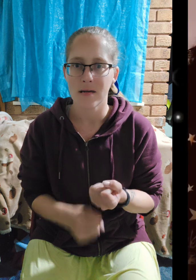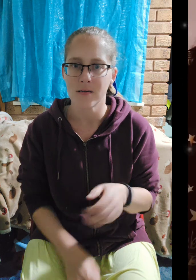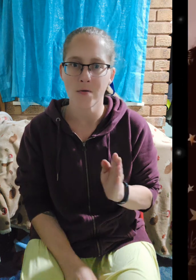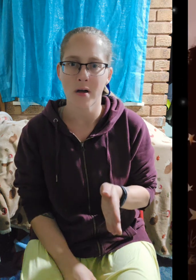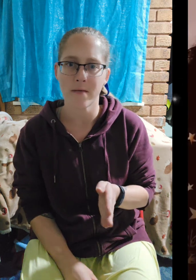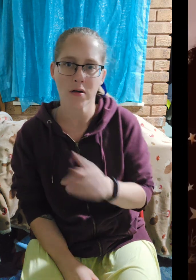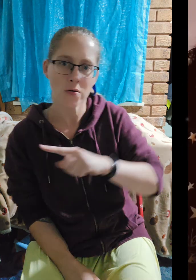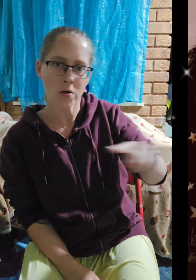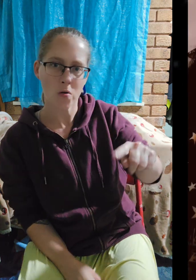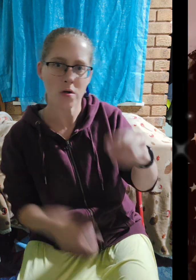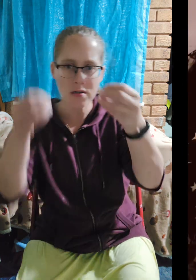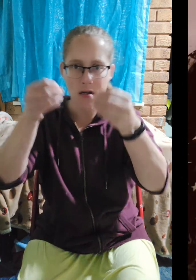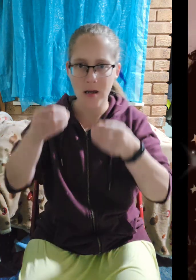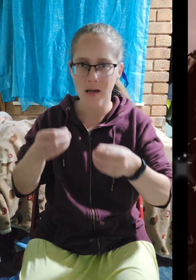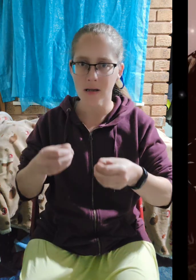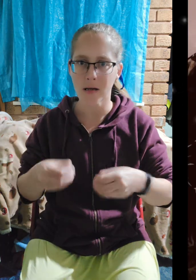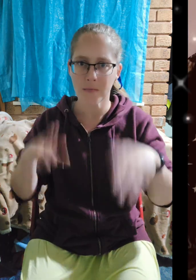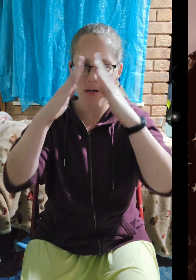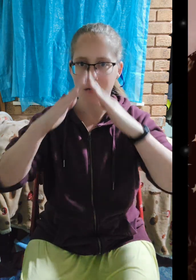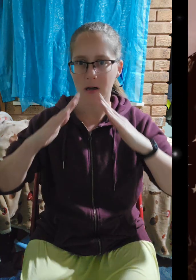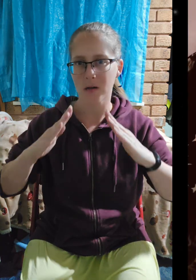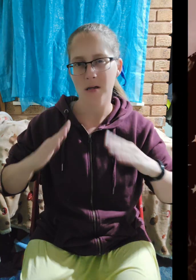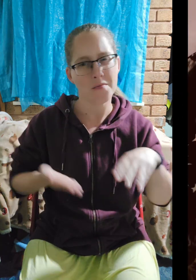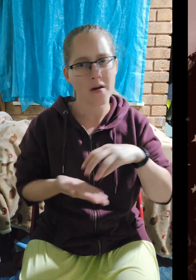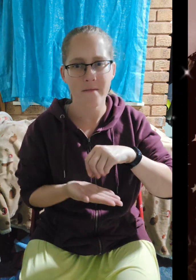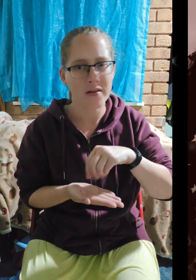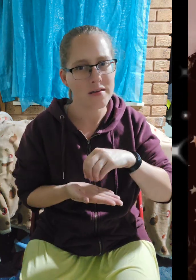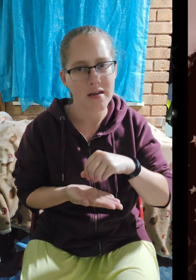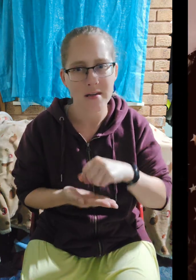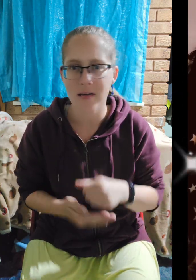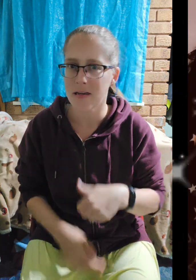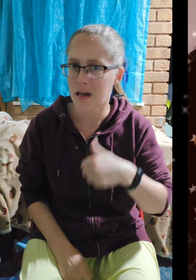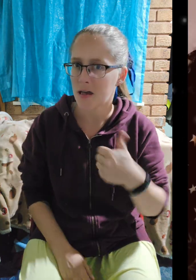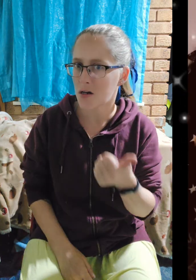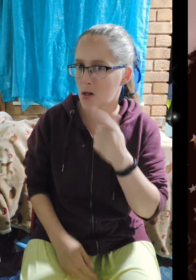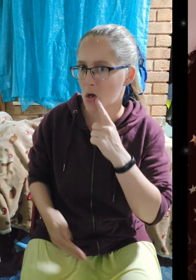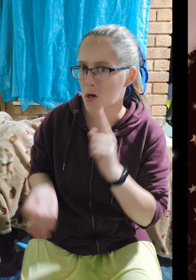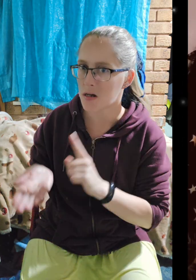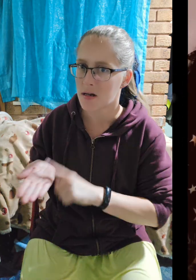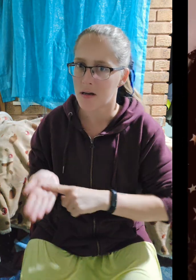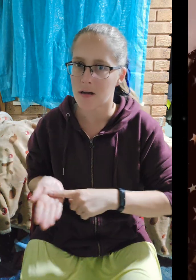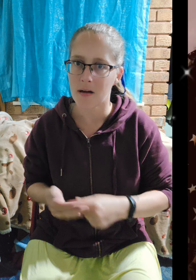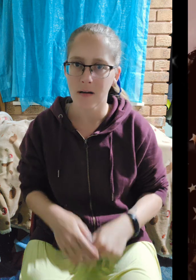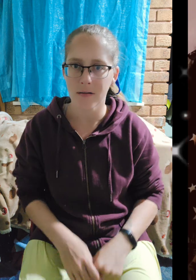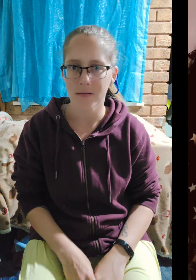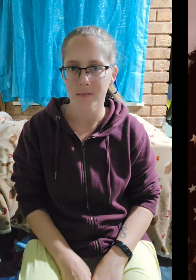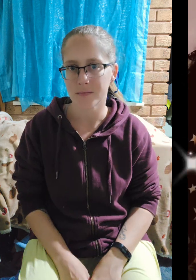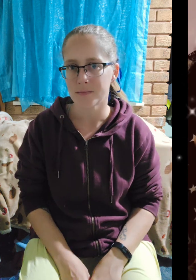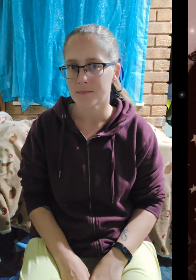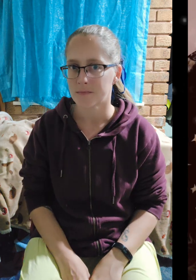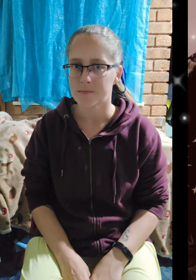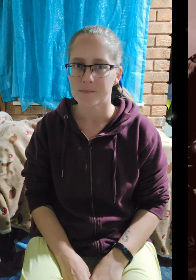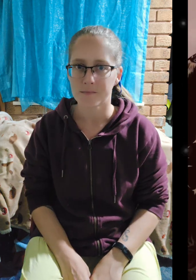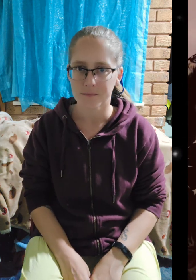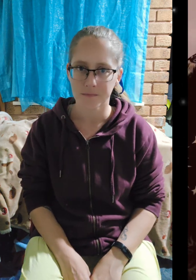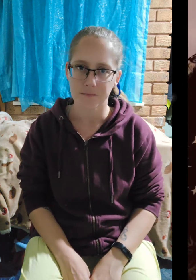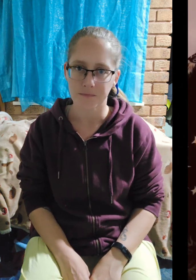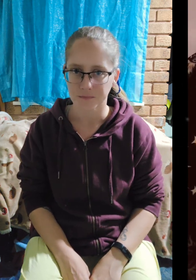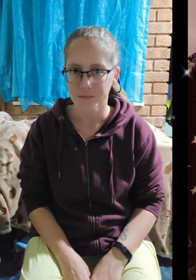Valerie. Did you have to go to jail? Put your house on up for sale. Did you get a good lawyer?